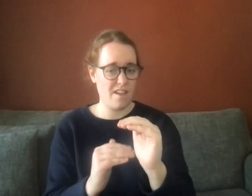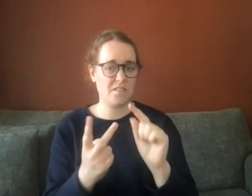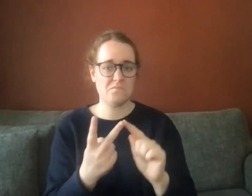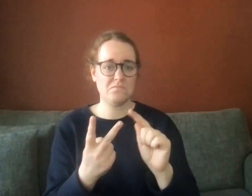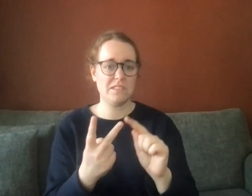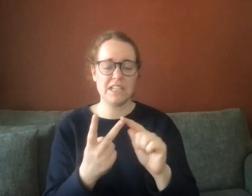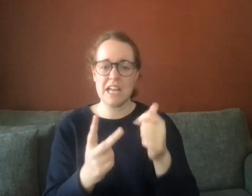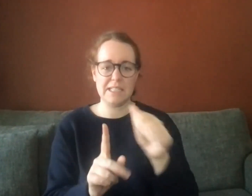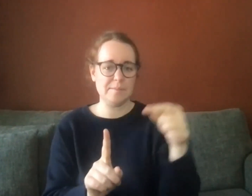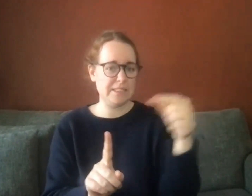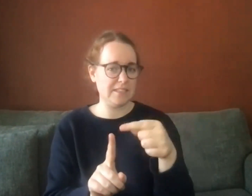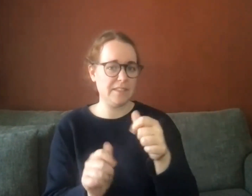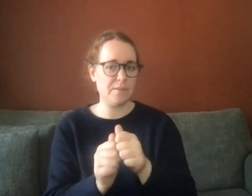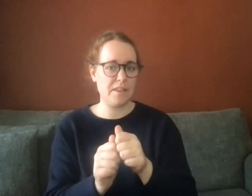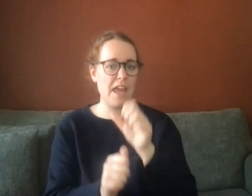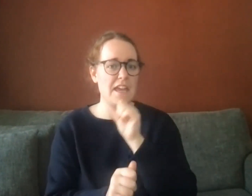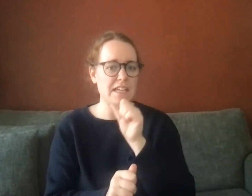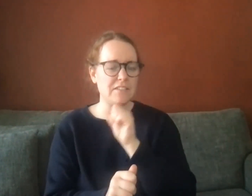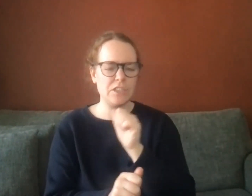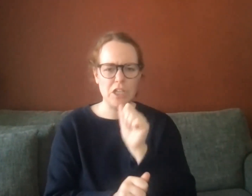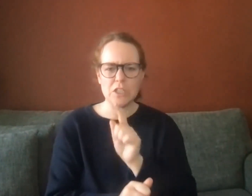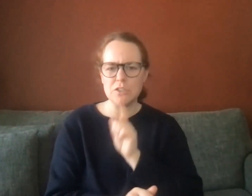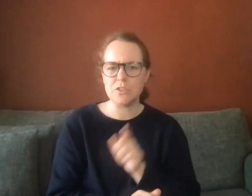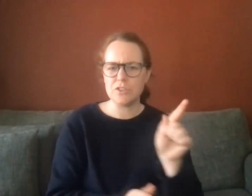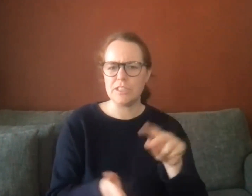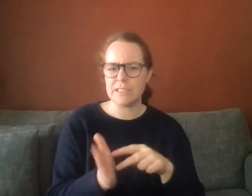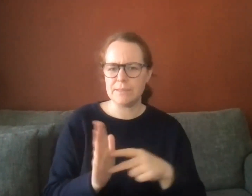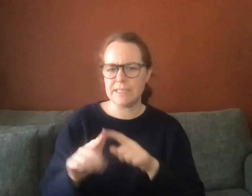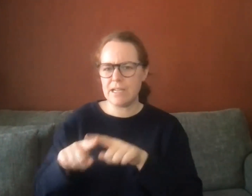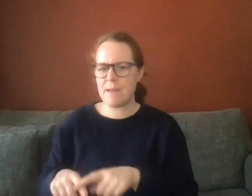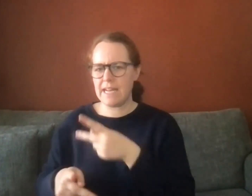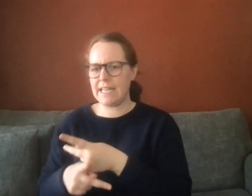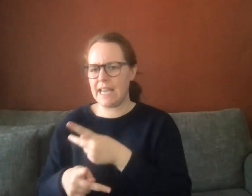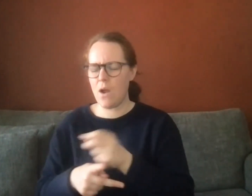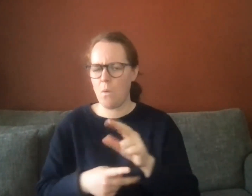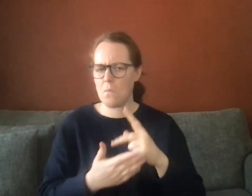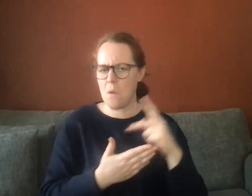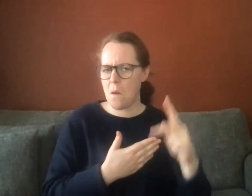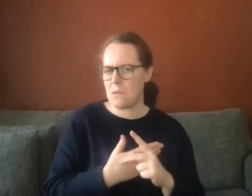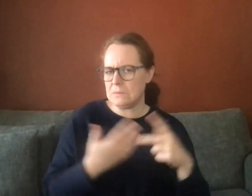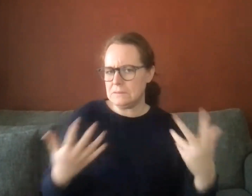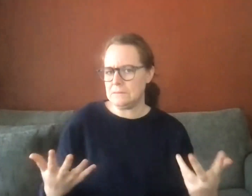specifics around that? And I'm unclear whether that was related to dependent care or the program.